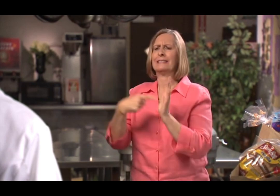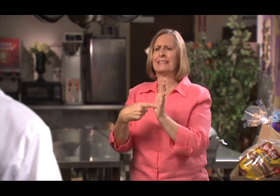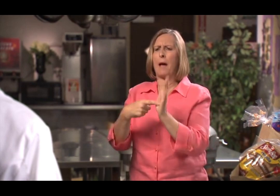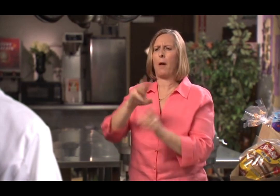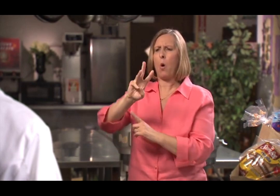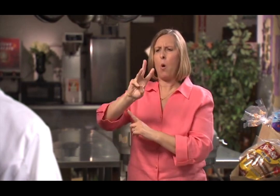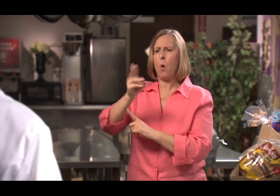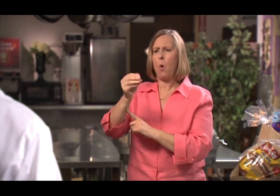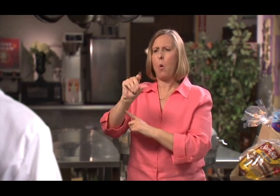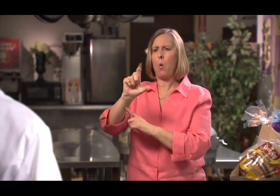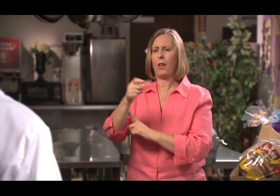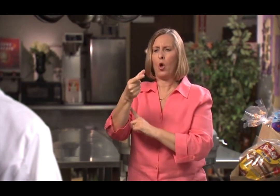foods.